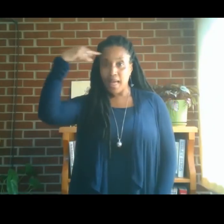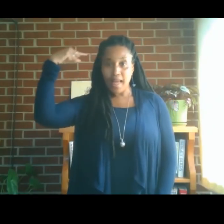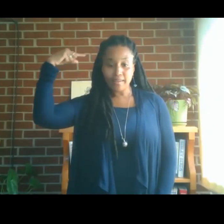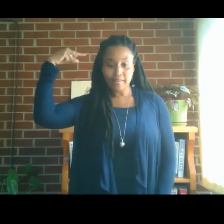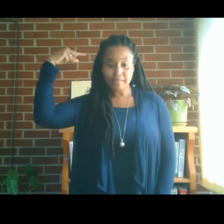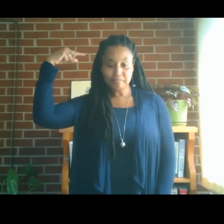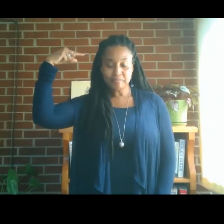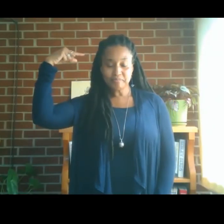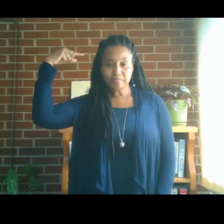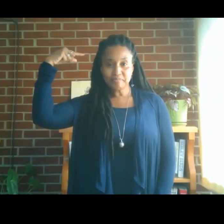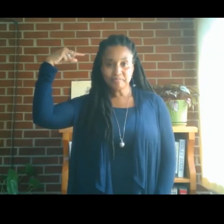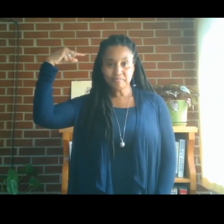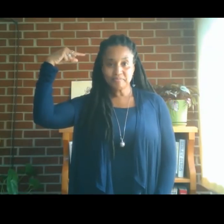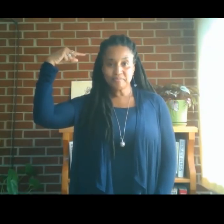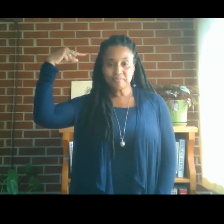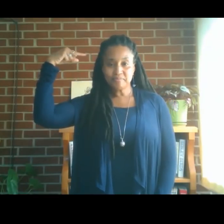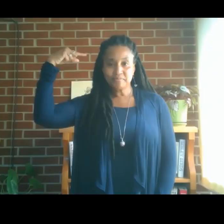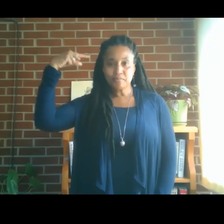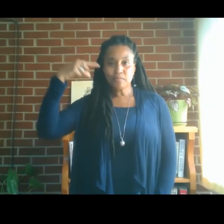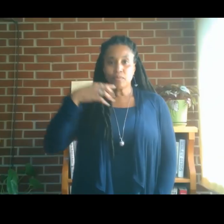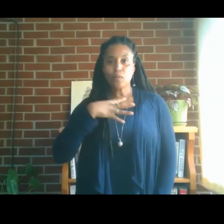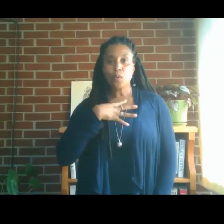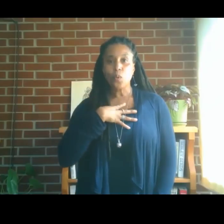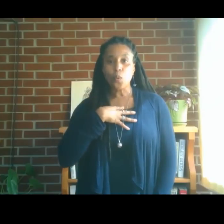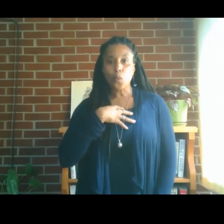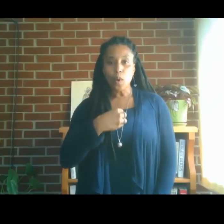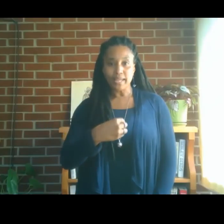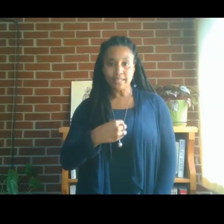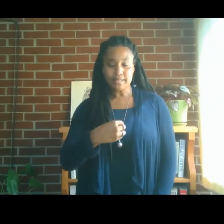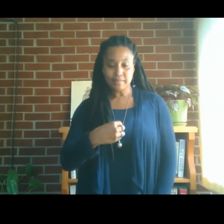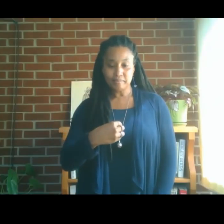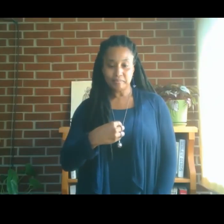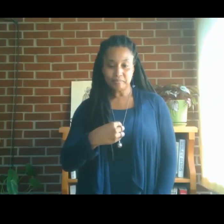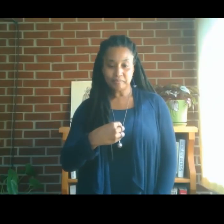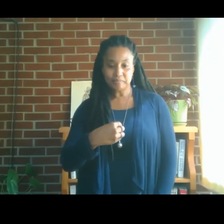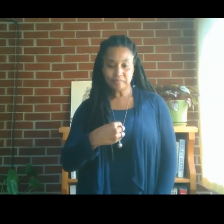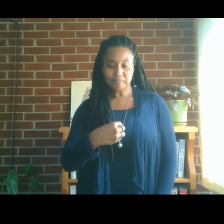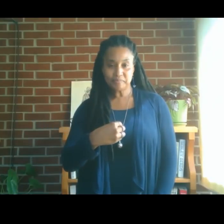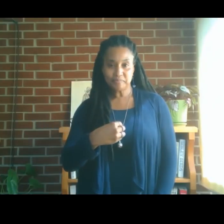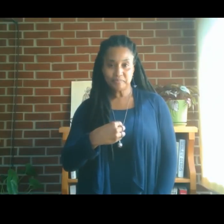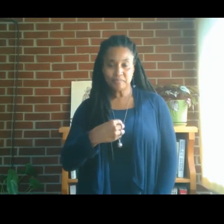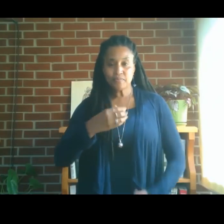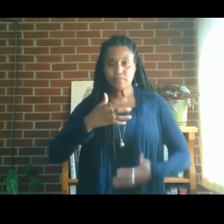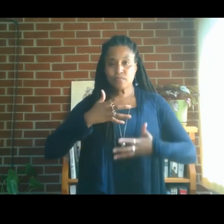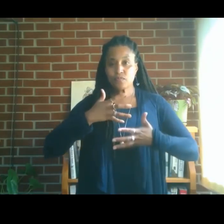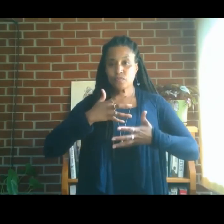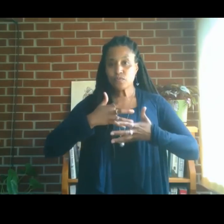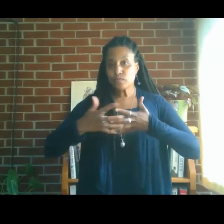Black. White.